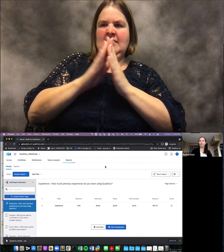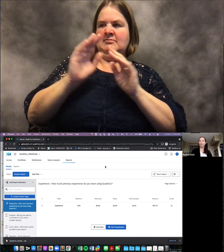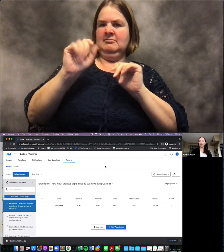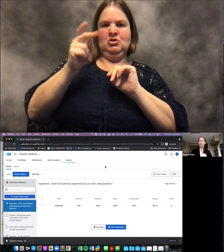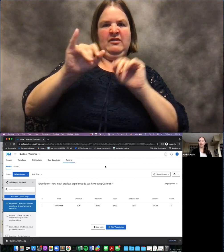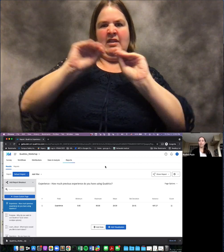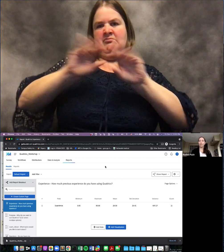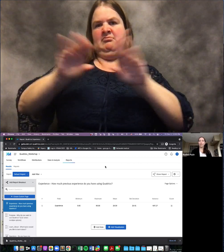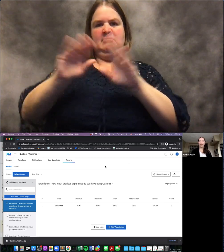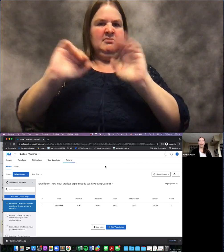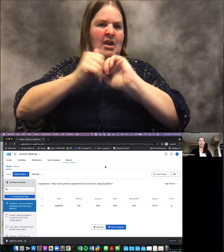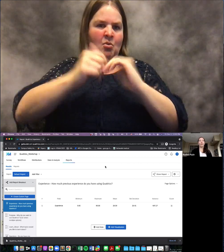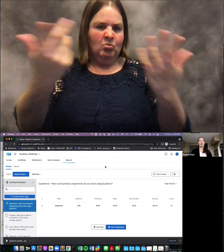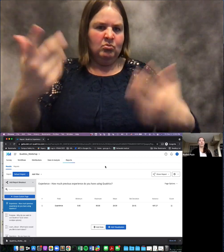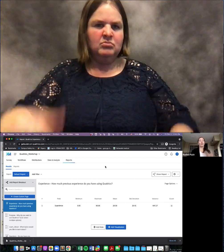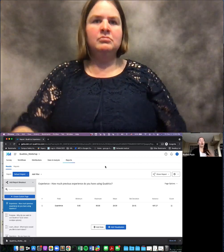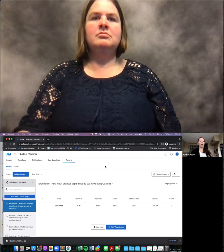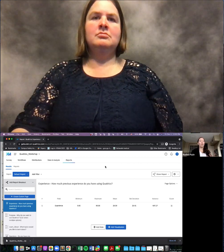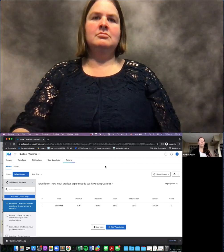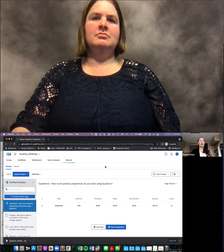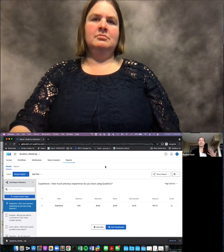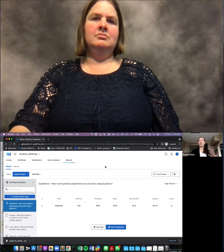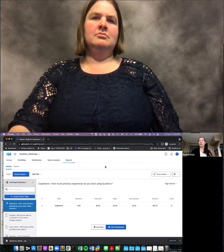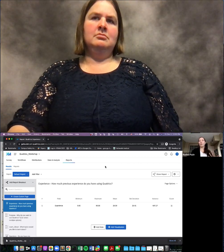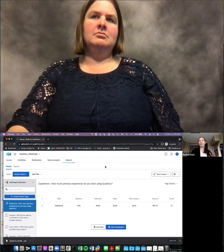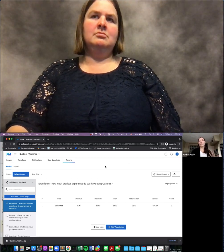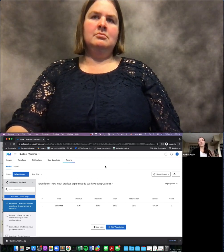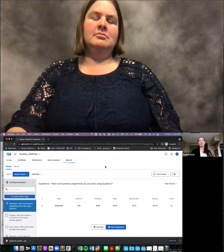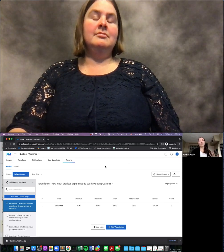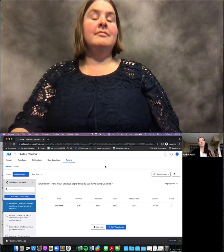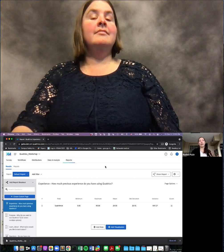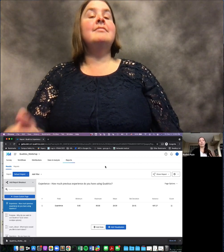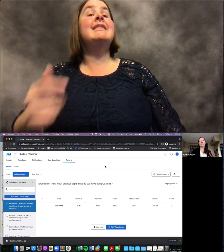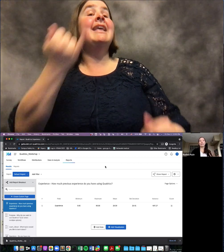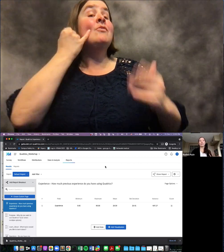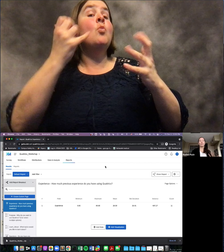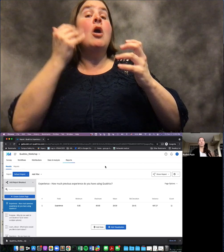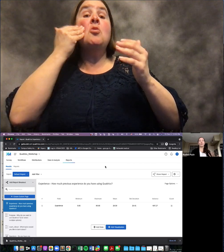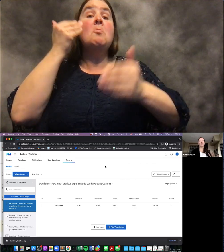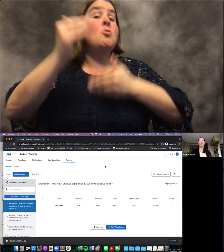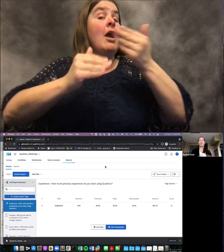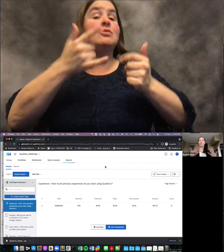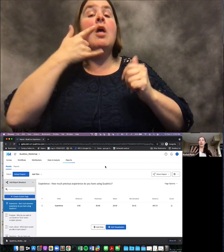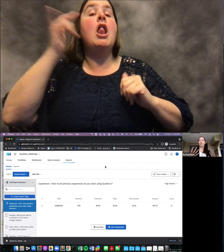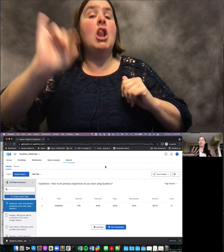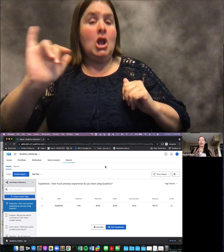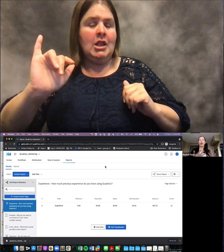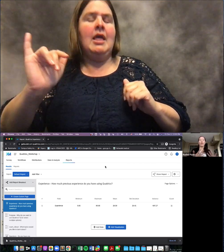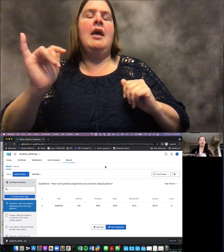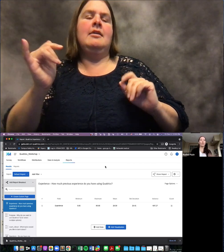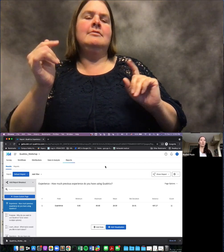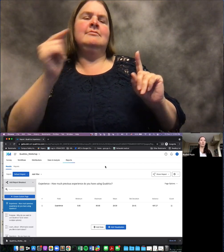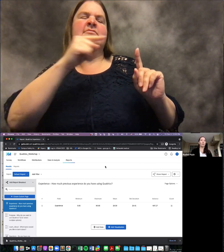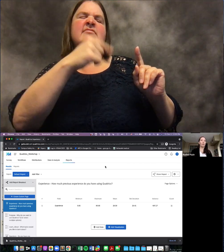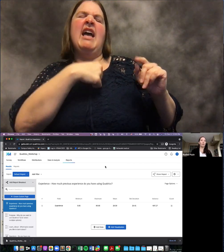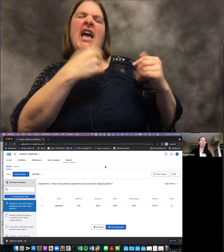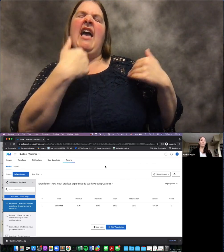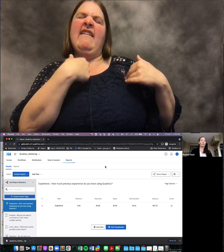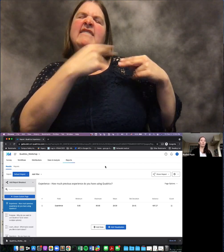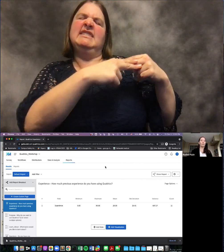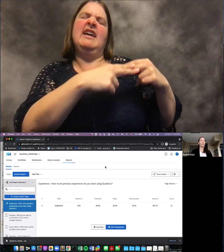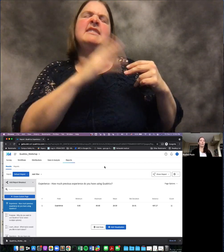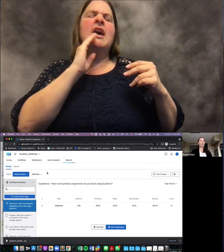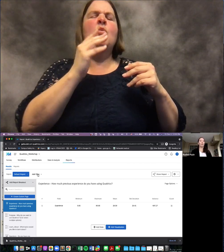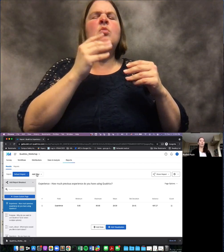There are also slides summarizing this process that I will distribute to you